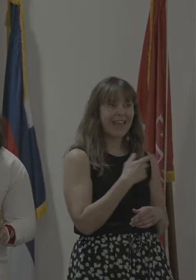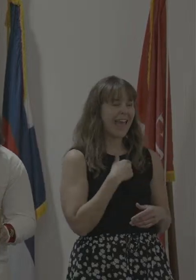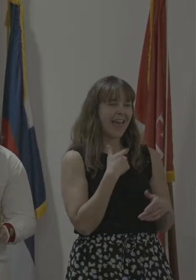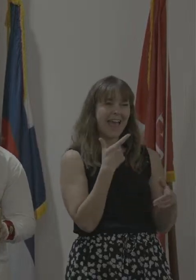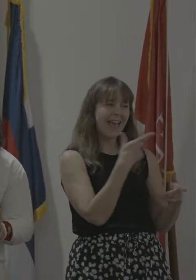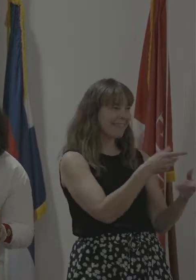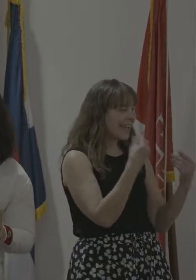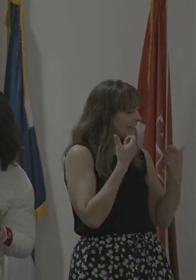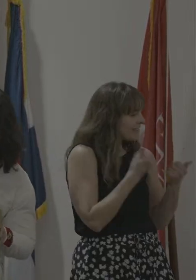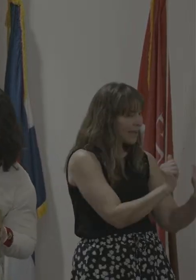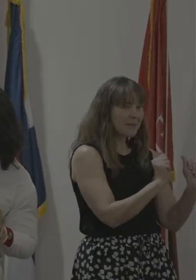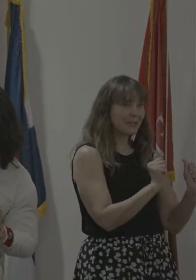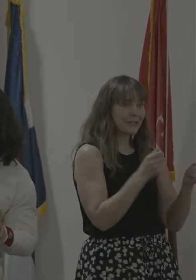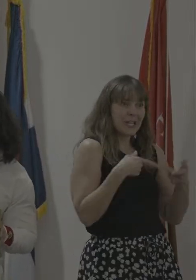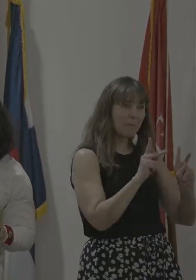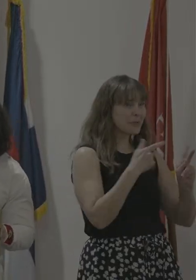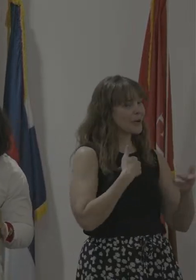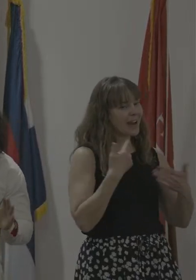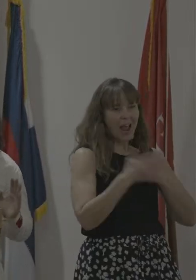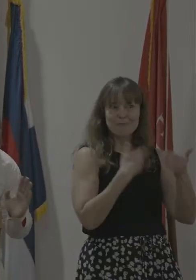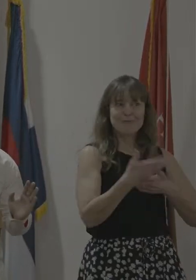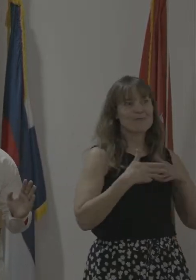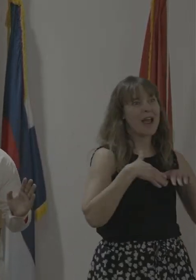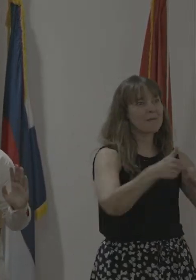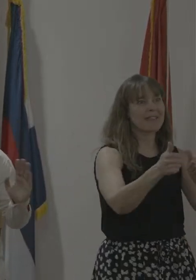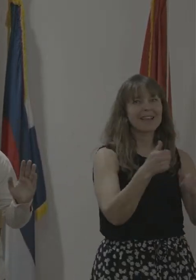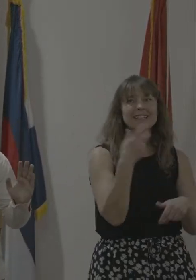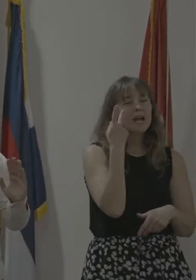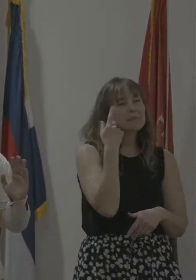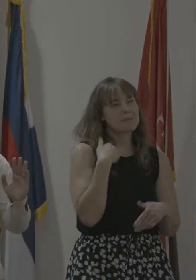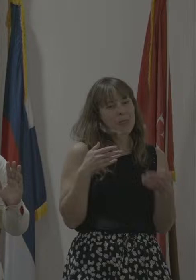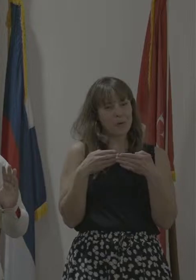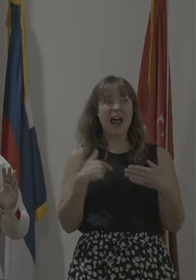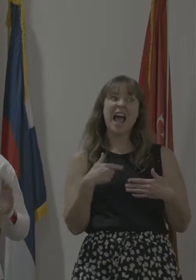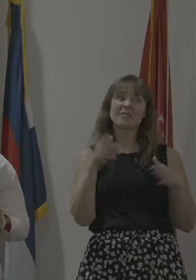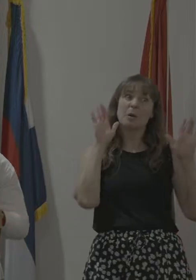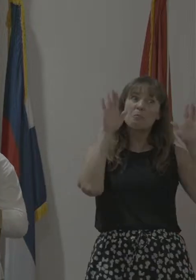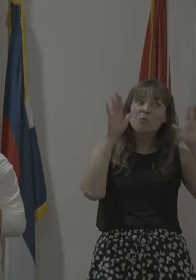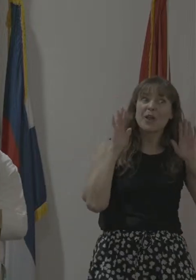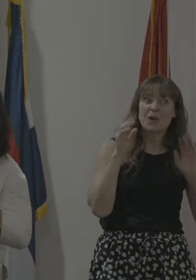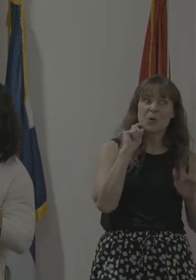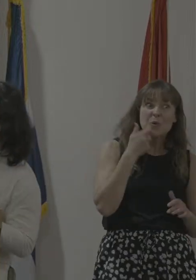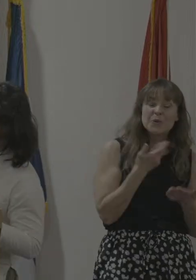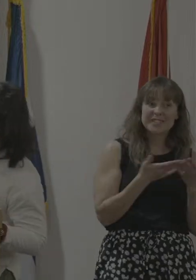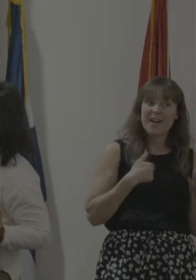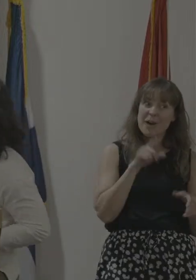it. Please come see me in the corner. I got a bunch of cool stuff, I swear. It's all pretty cool.